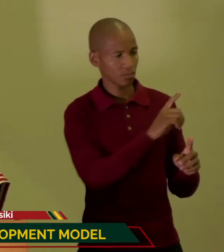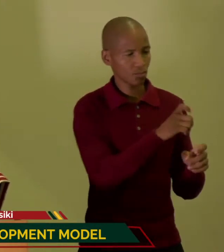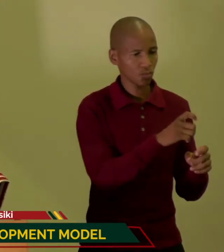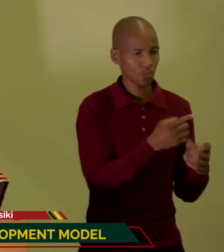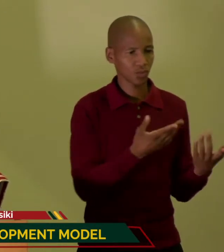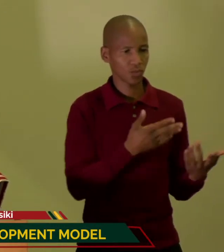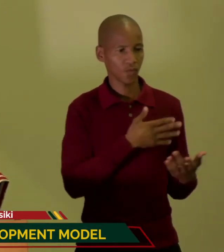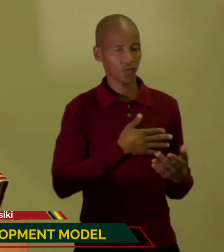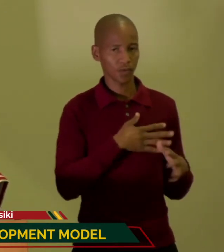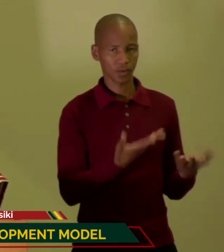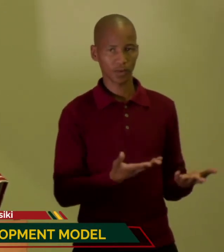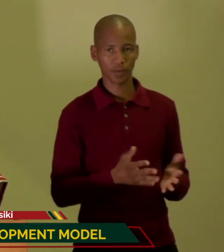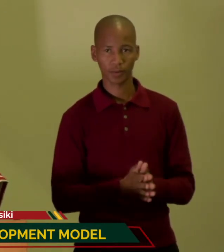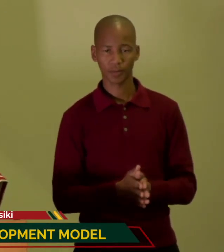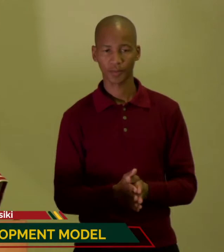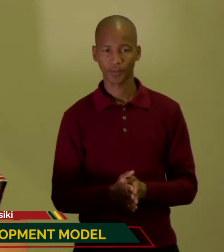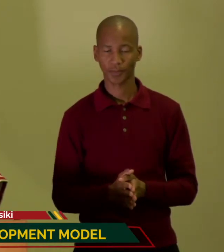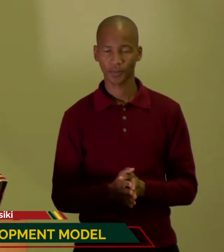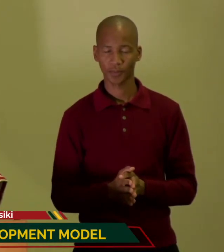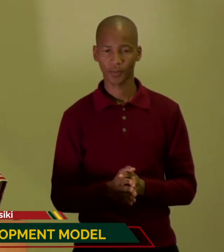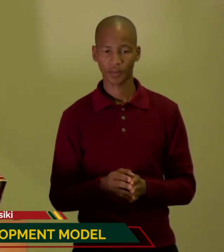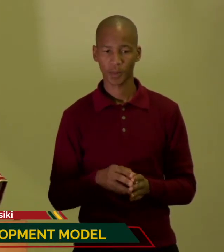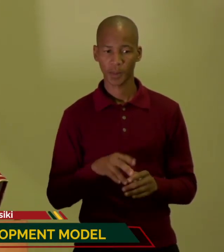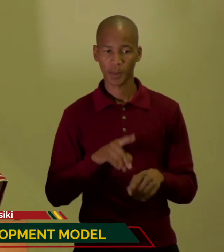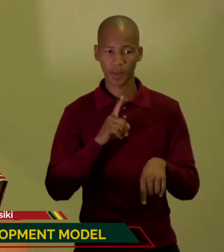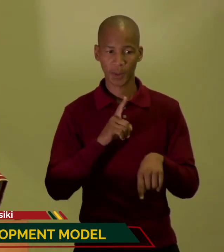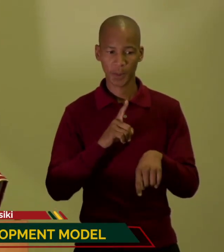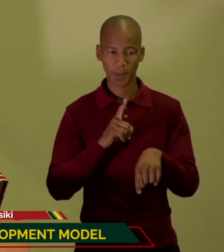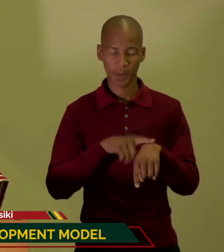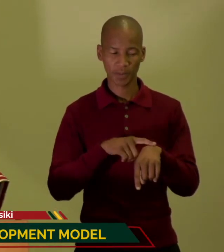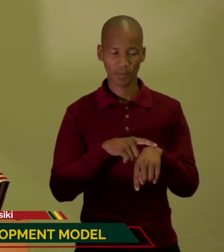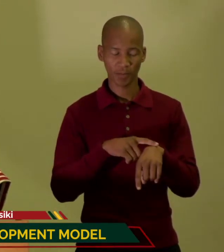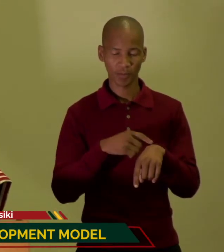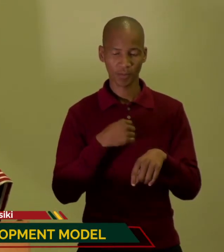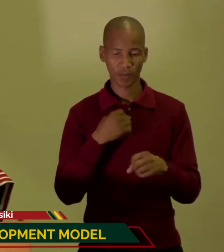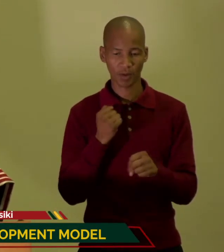At a time when I was still in another profession,